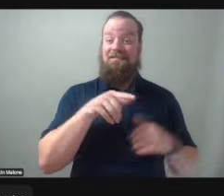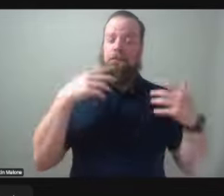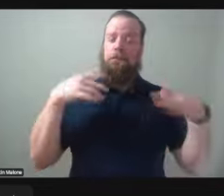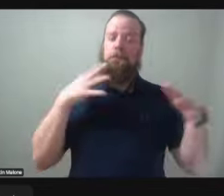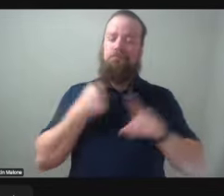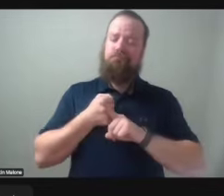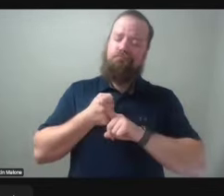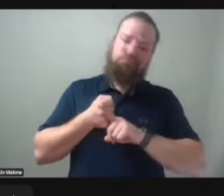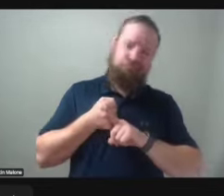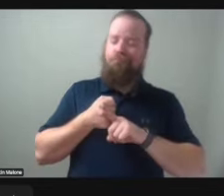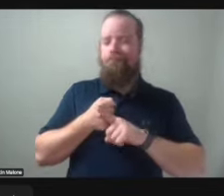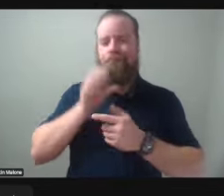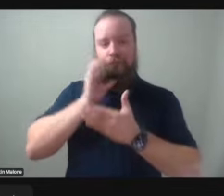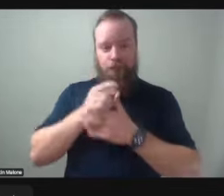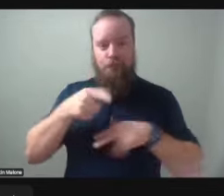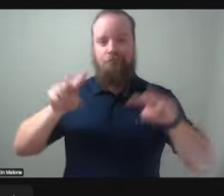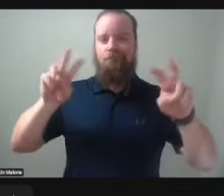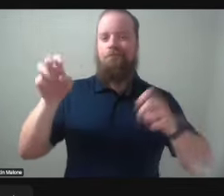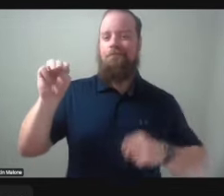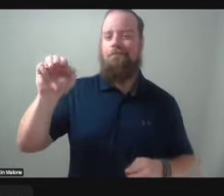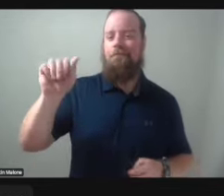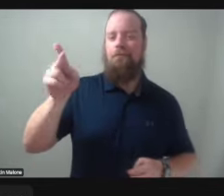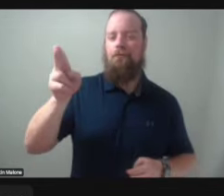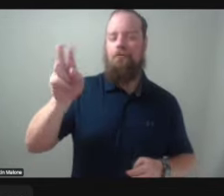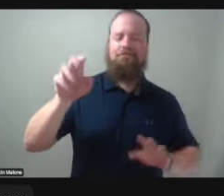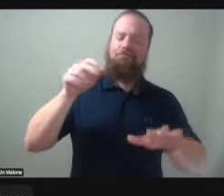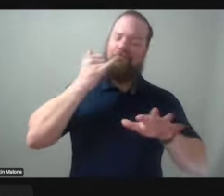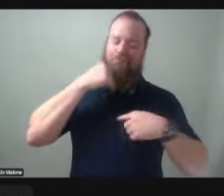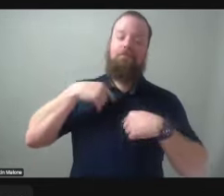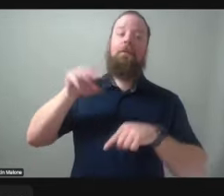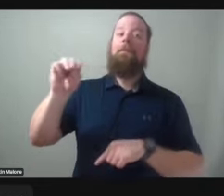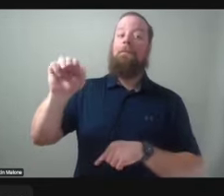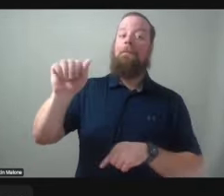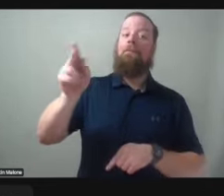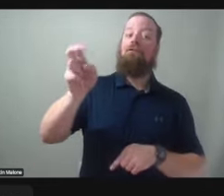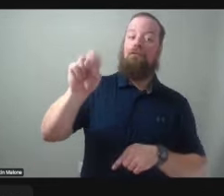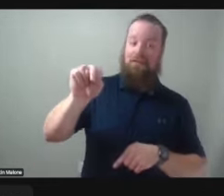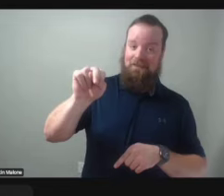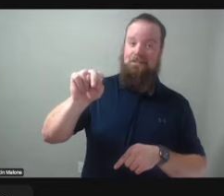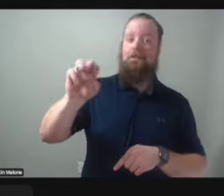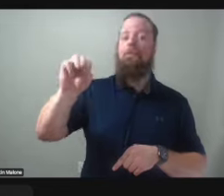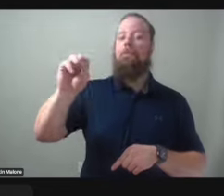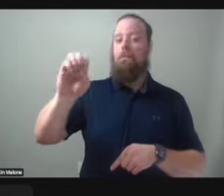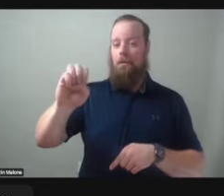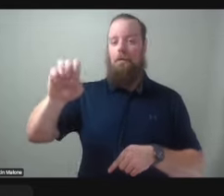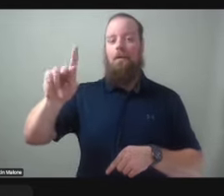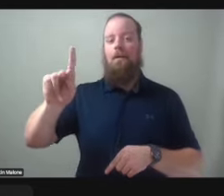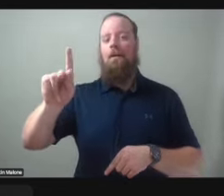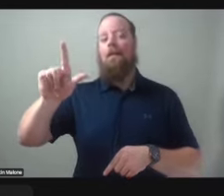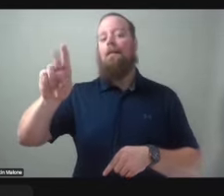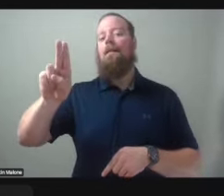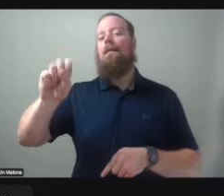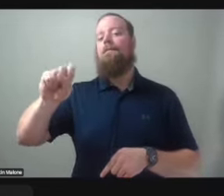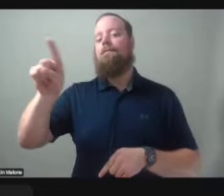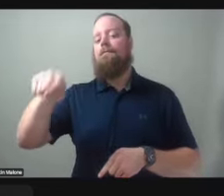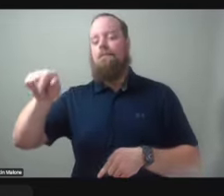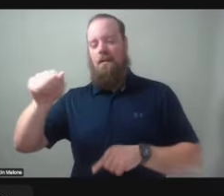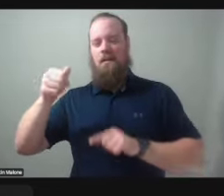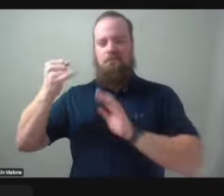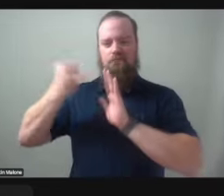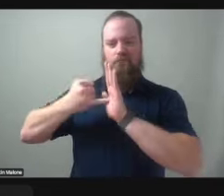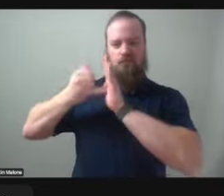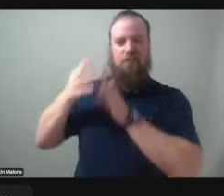with rulers. They're forced to sit on their hands and other horrible acts. This one, Maureen